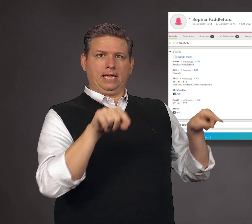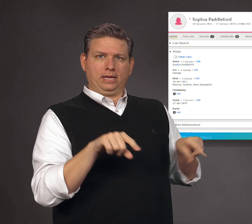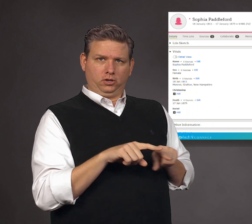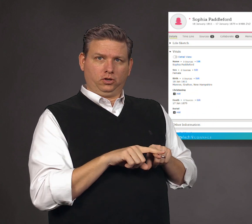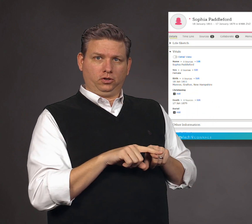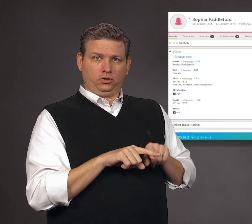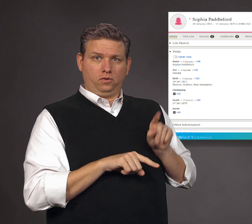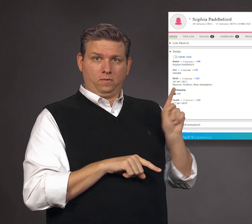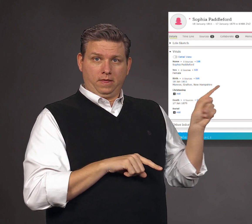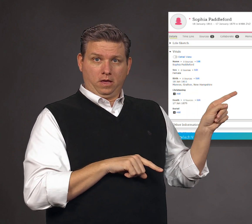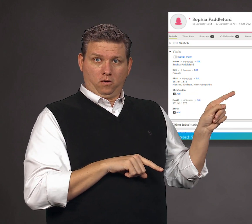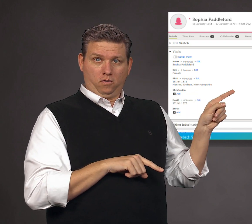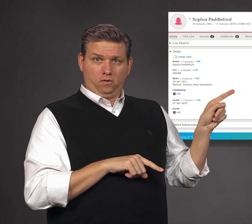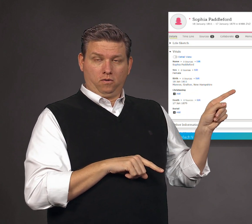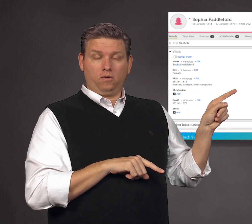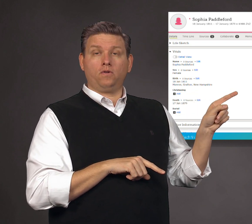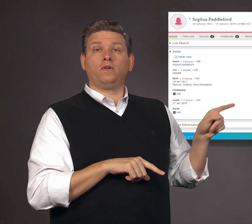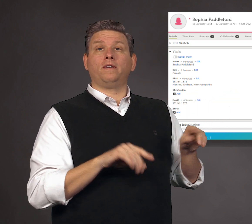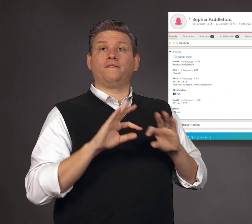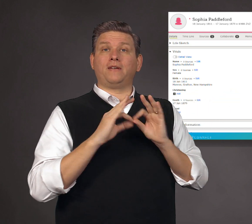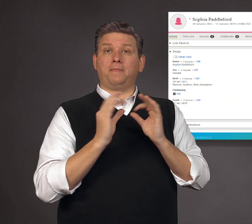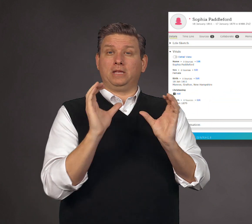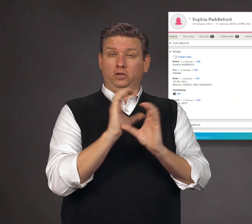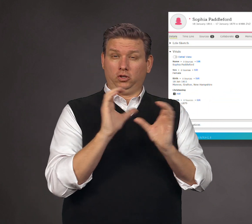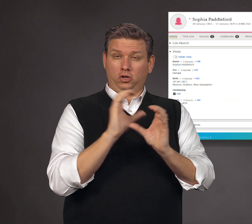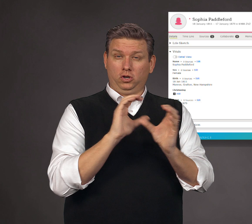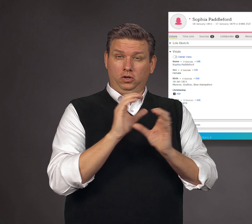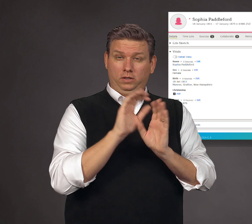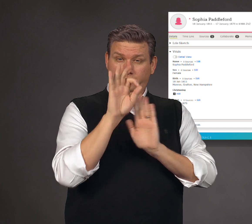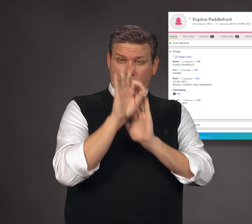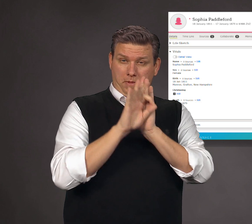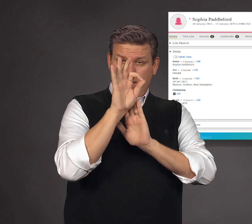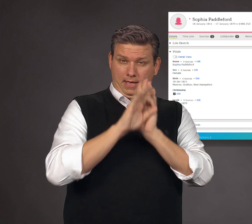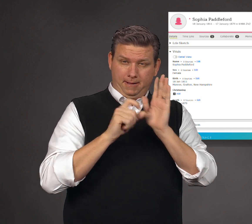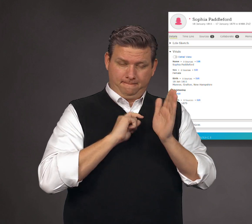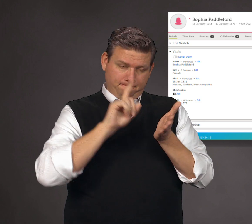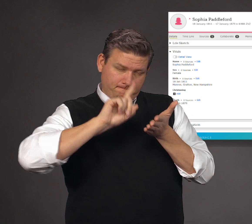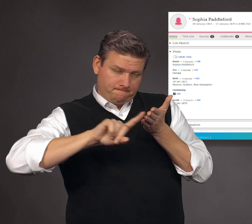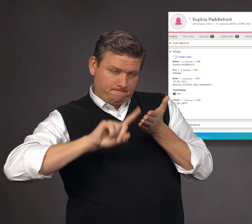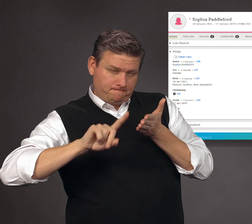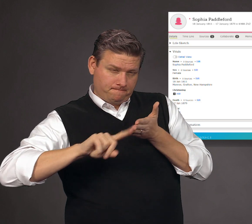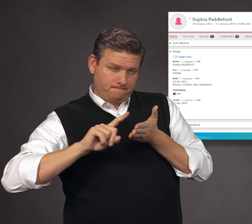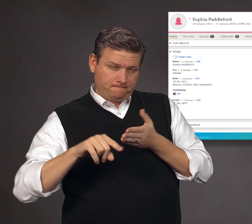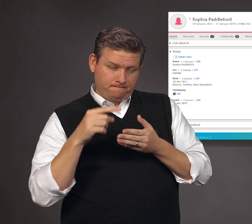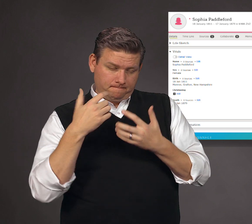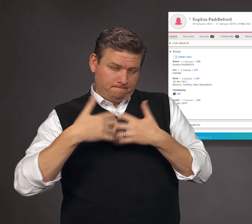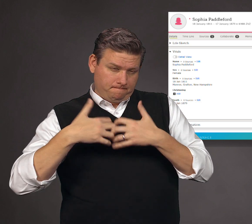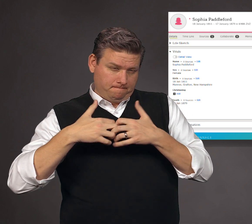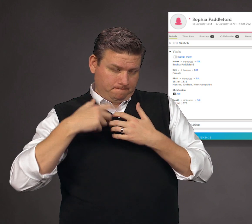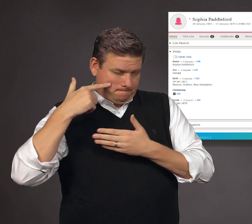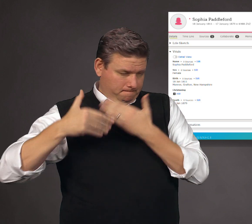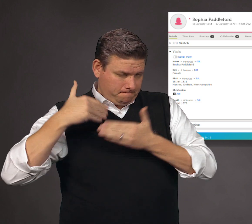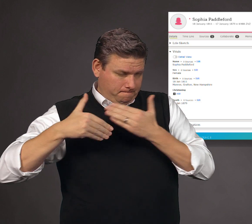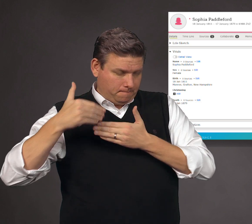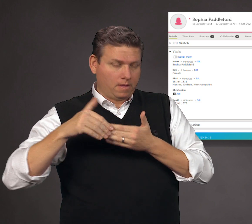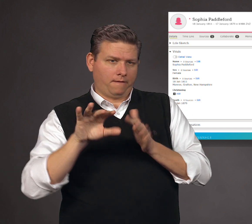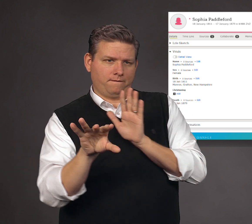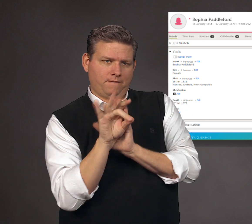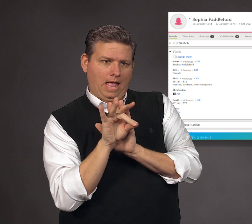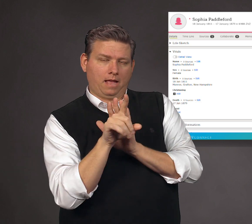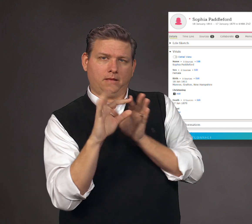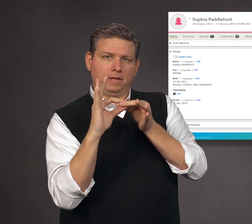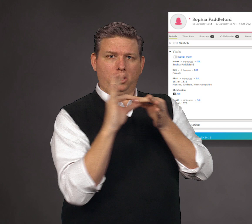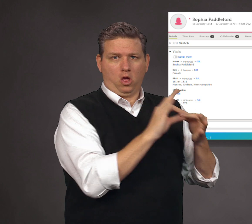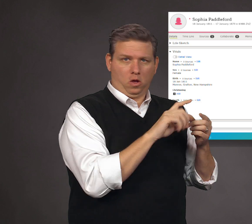right. FamilySearch's algorithms use facts from ancestors' profiles to match them with records that appear to belong to the